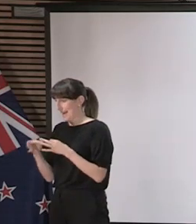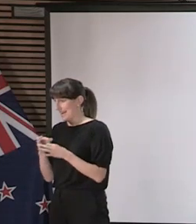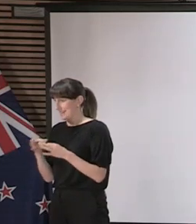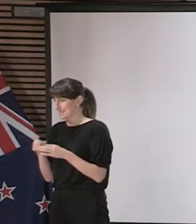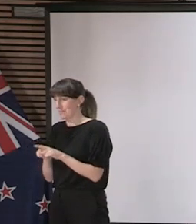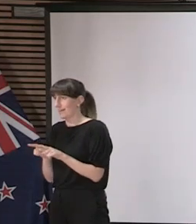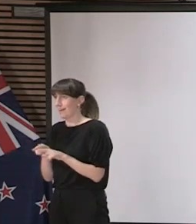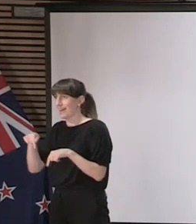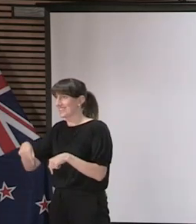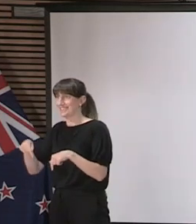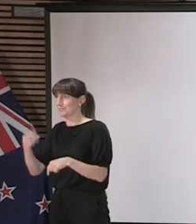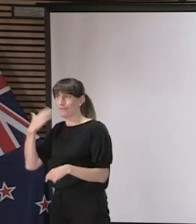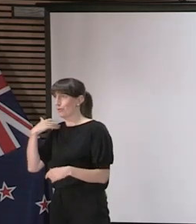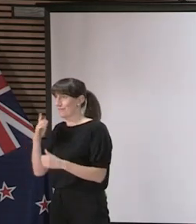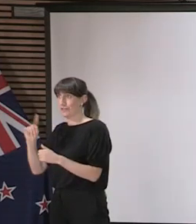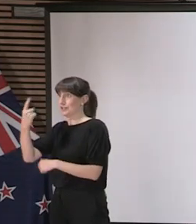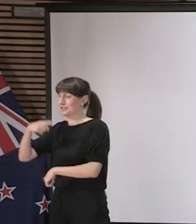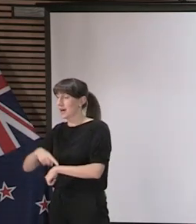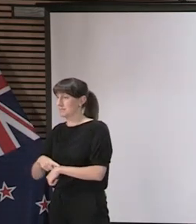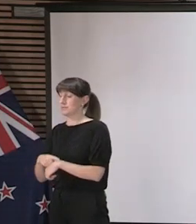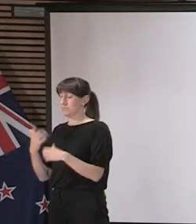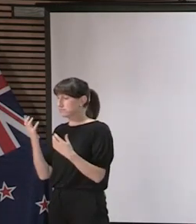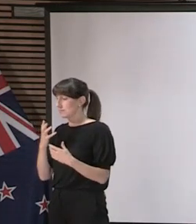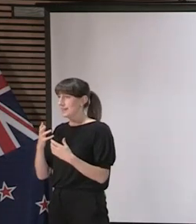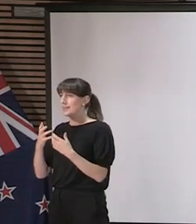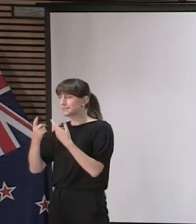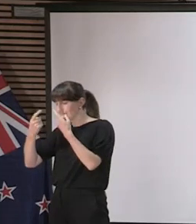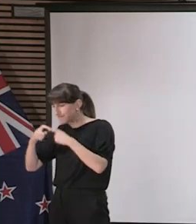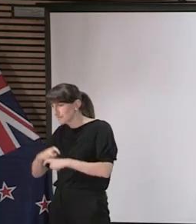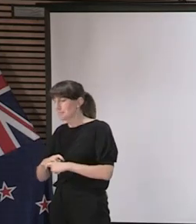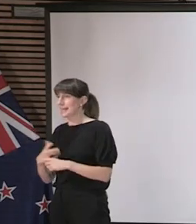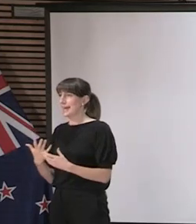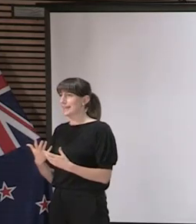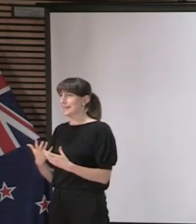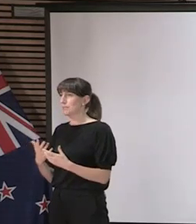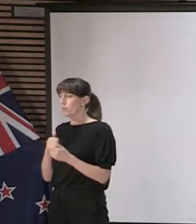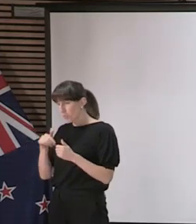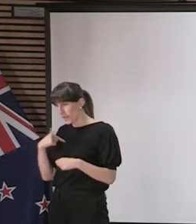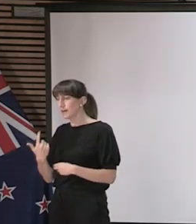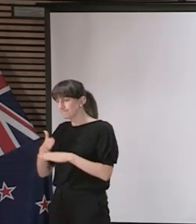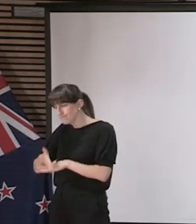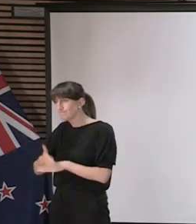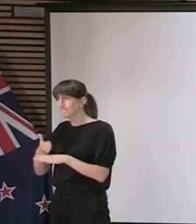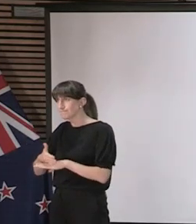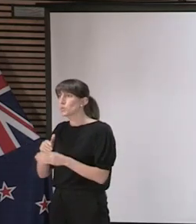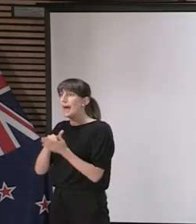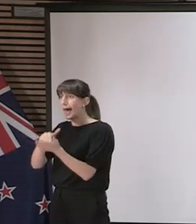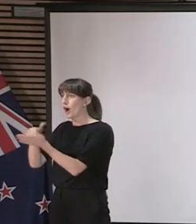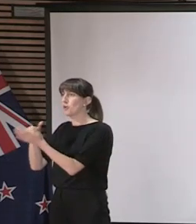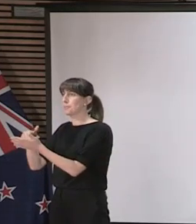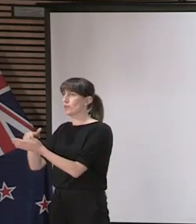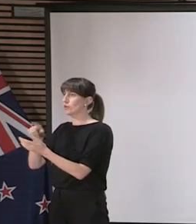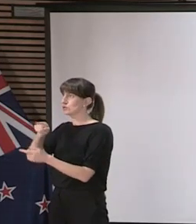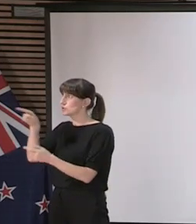effort, and where we can, we're working very closely to make sure that we can get Kiwis home and get those who are in New Zealand who want to get home also home,